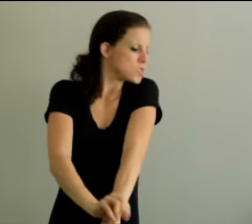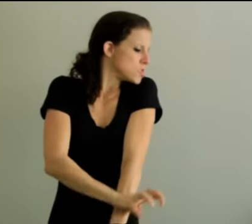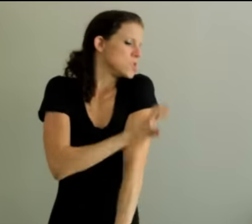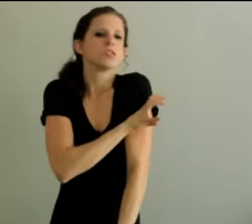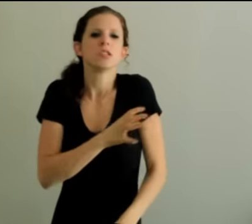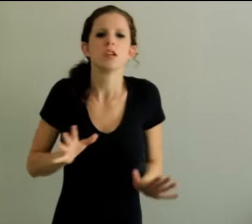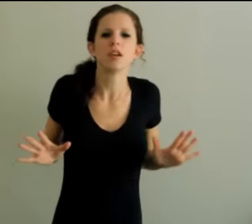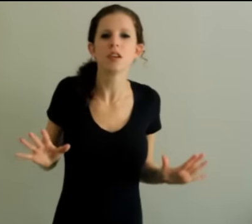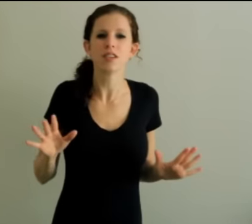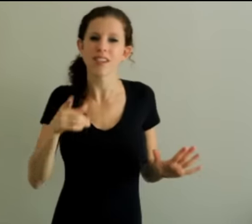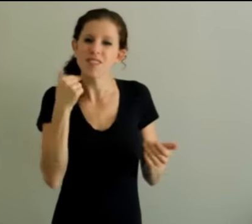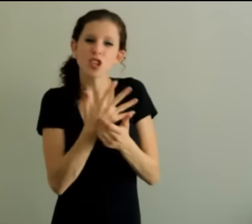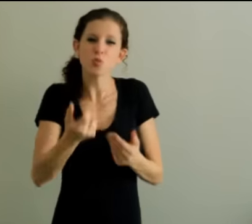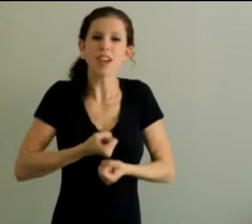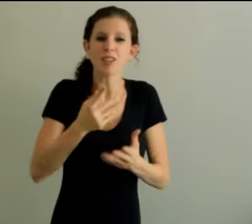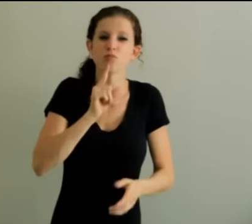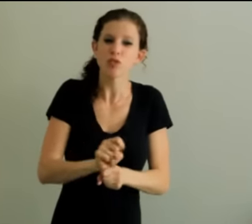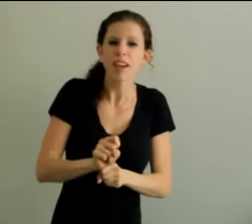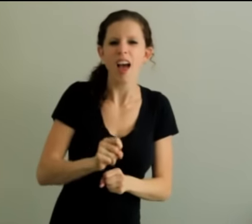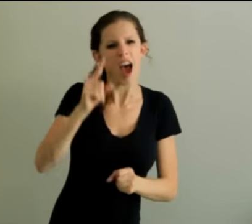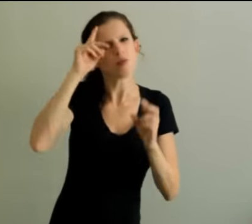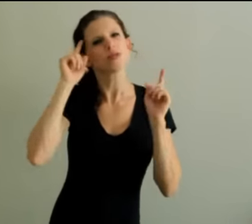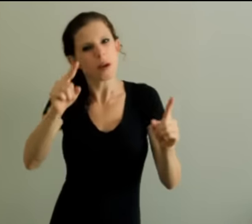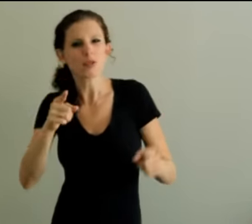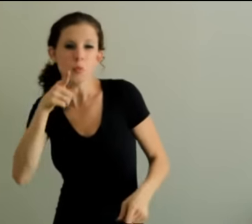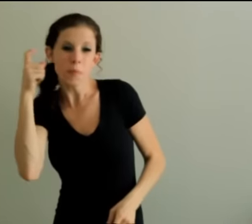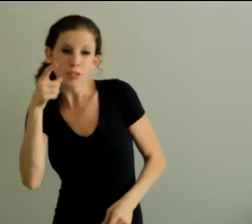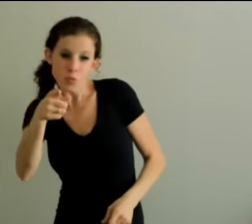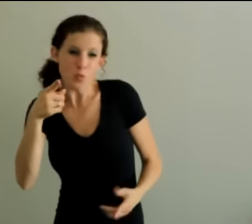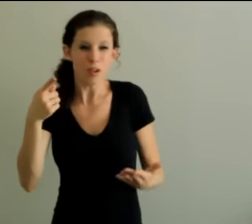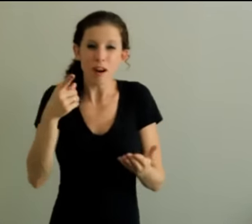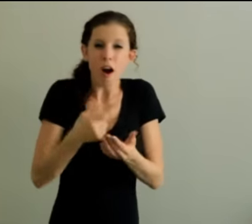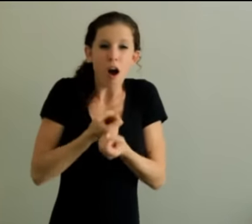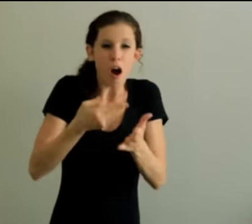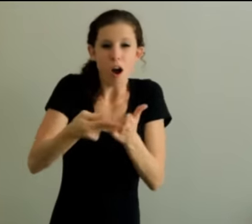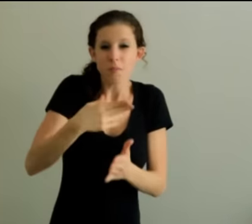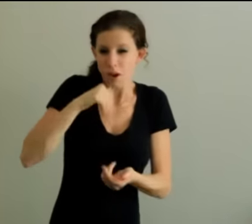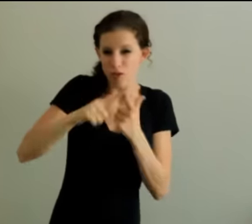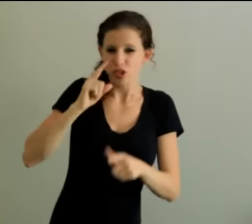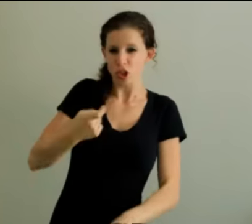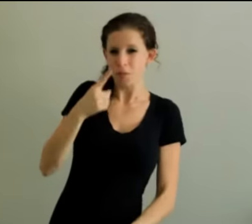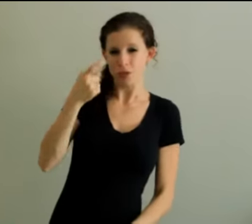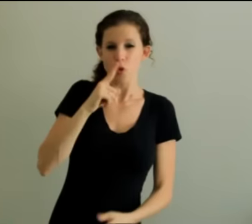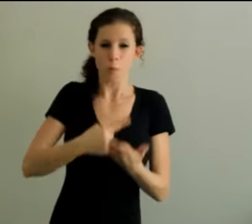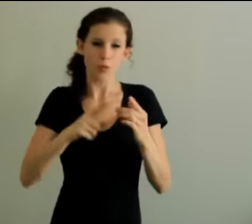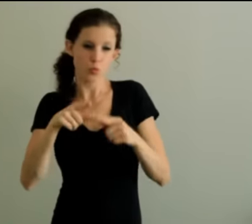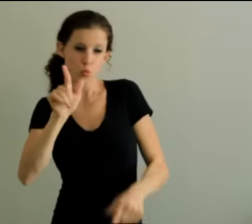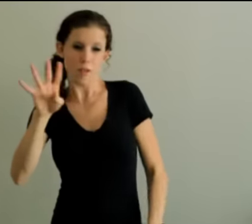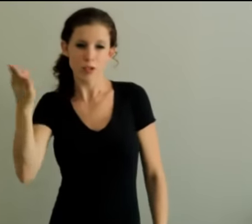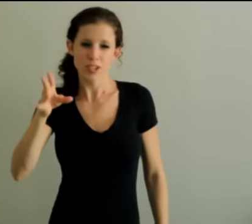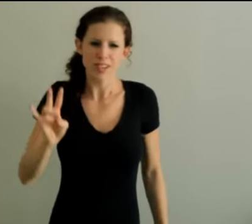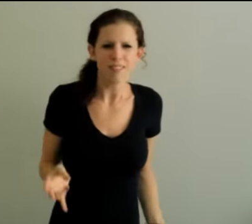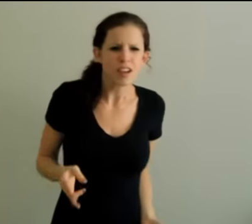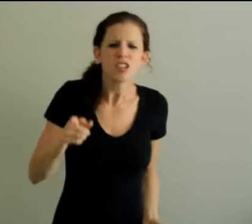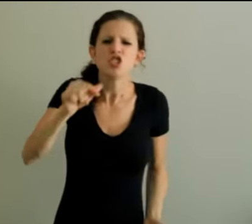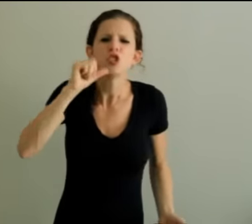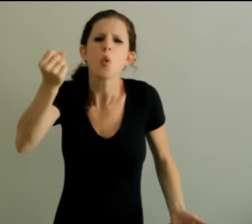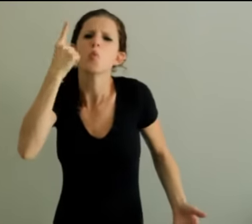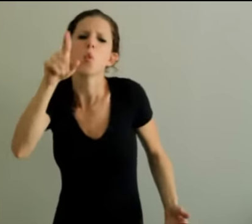a sudden rush for me See everything you say is real And I respect you cause you tell it My girlfriend's jealous Cause I talk about you 24-7 But she